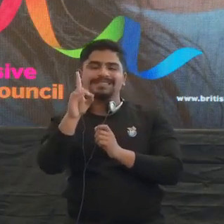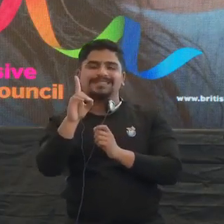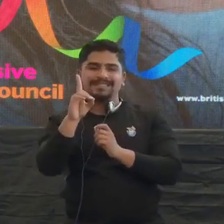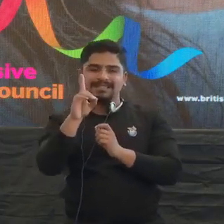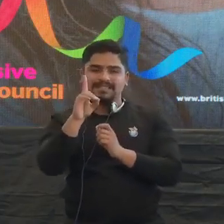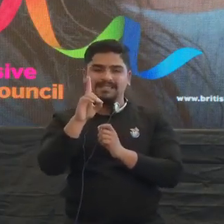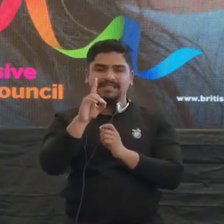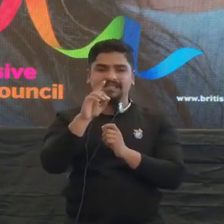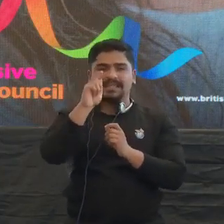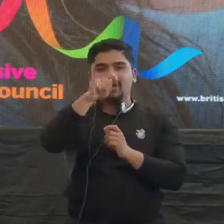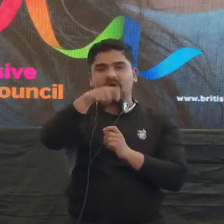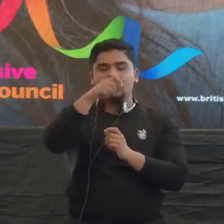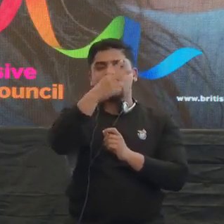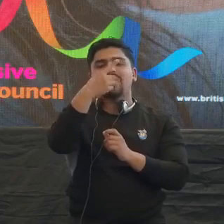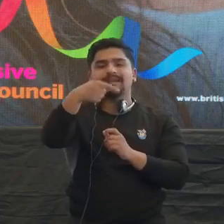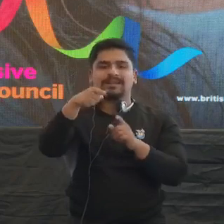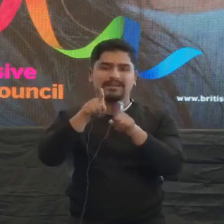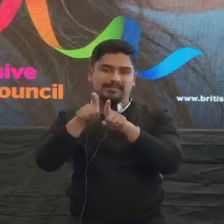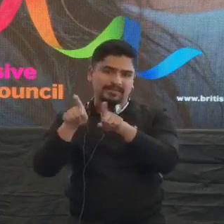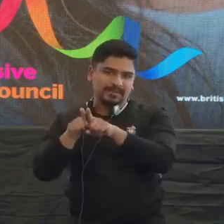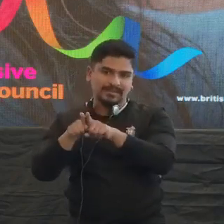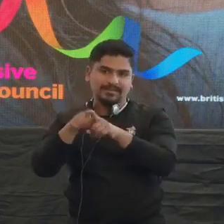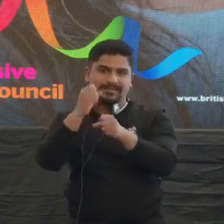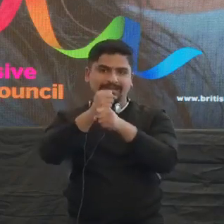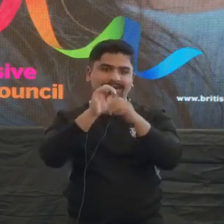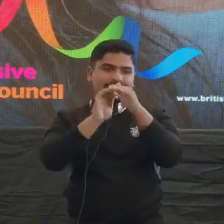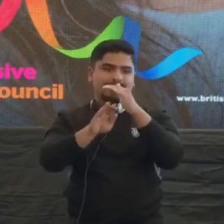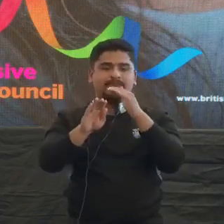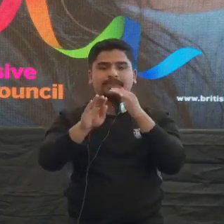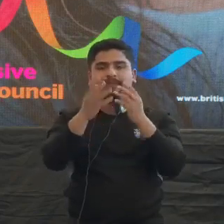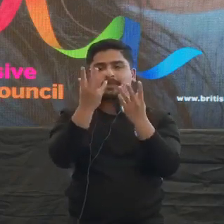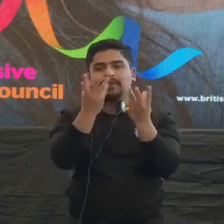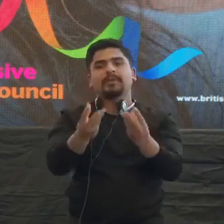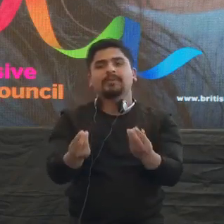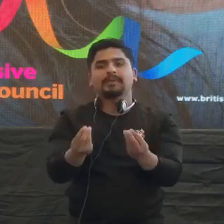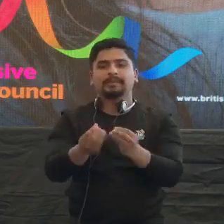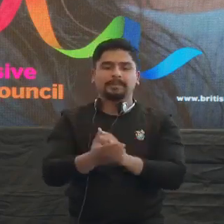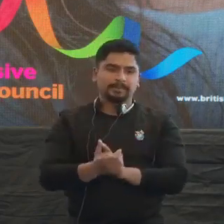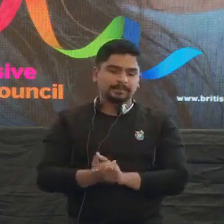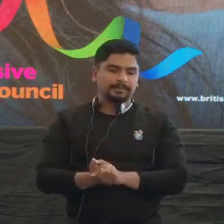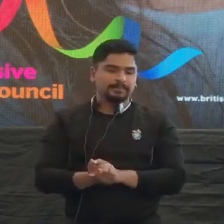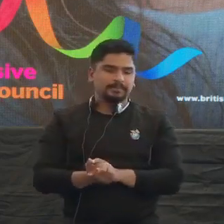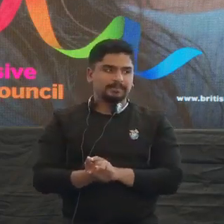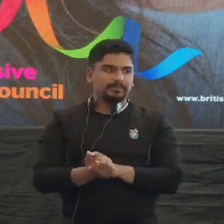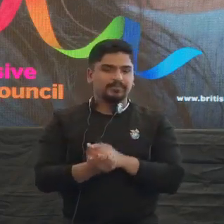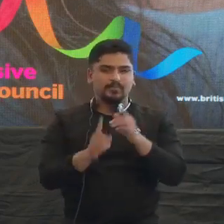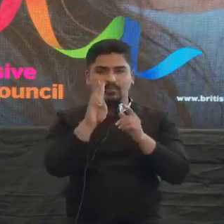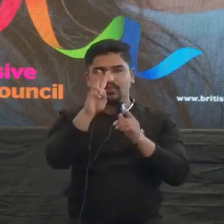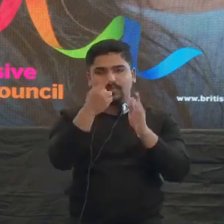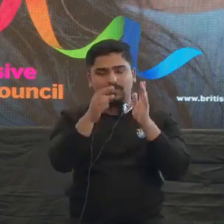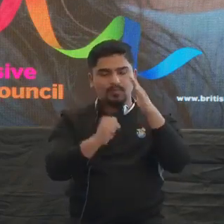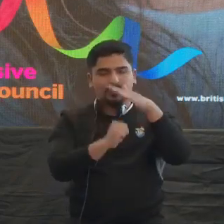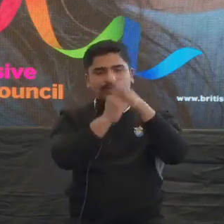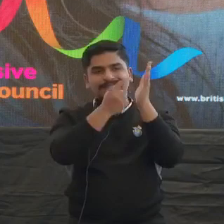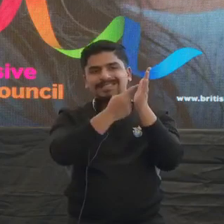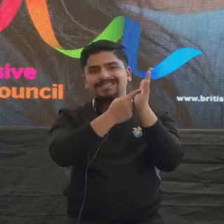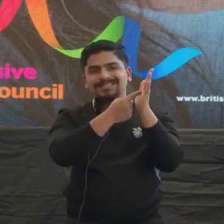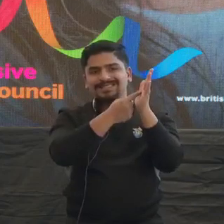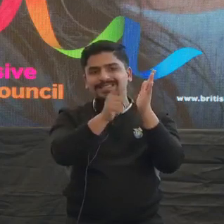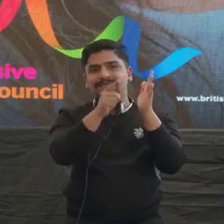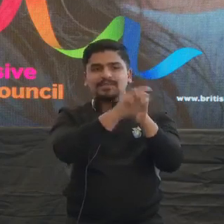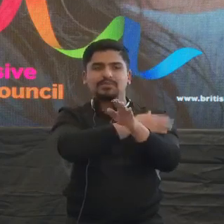provisions of RPWD Act 2016, two major recommendations are there, that is